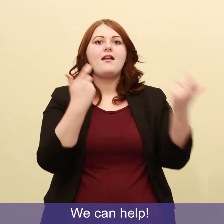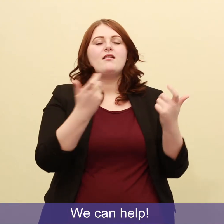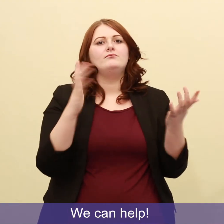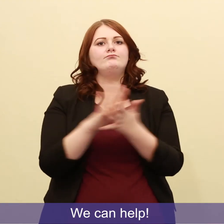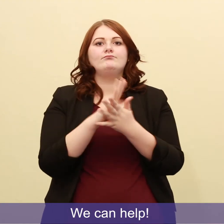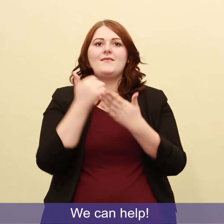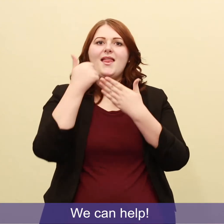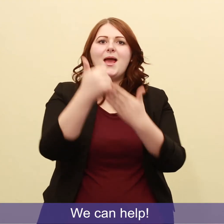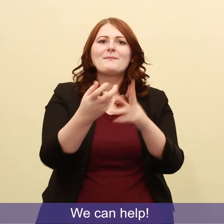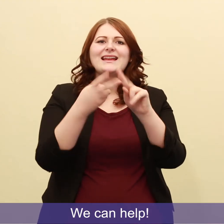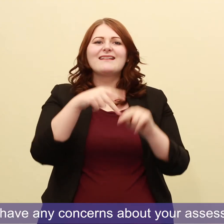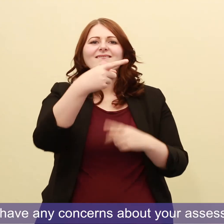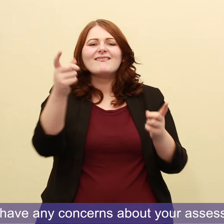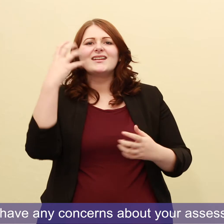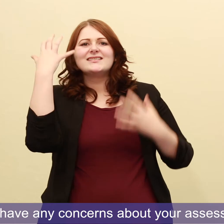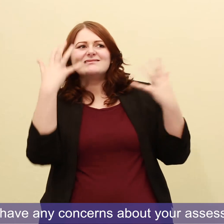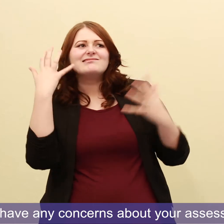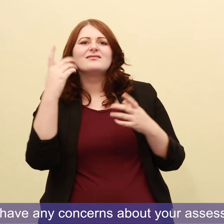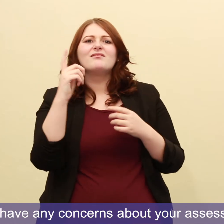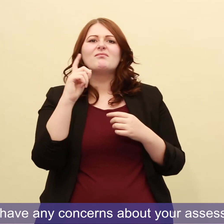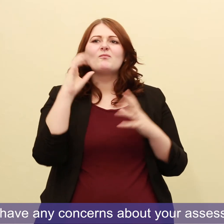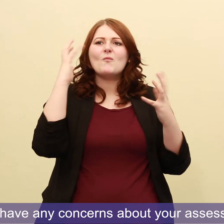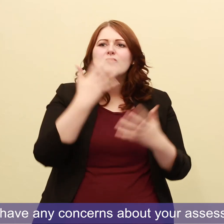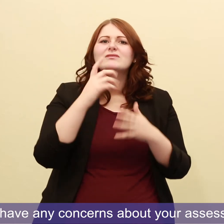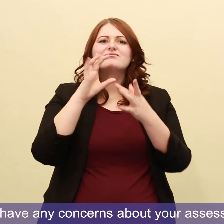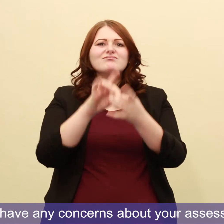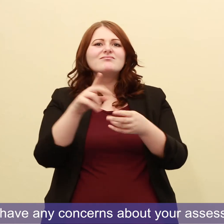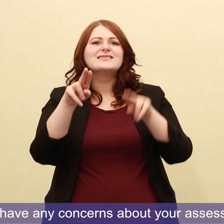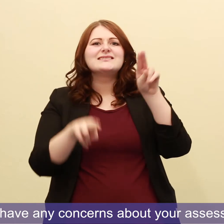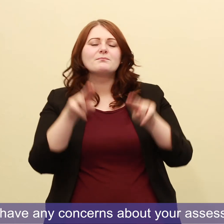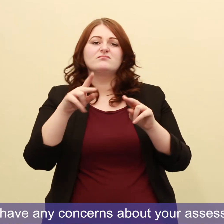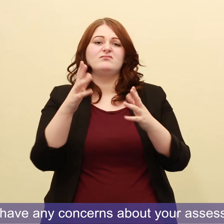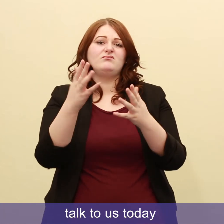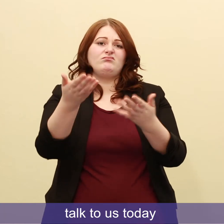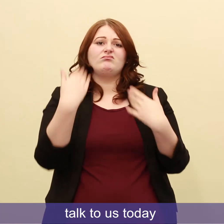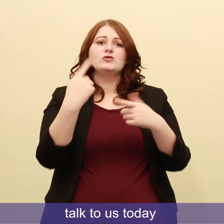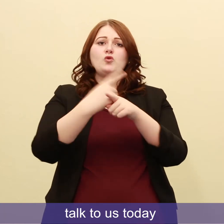We can help. If you have any concerns about your assessment, talk to us today.